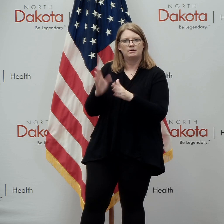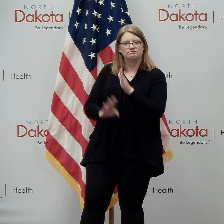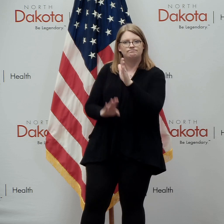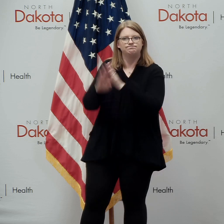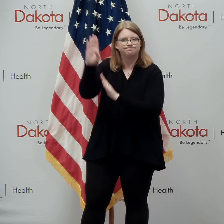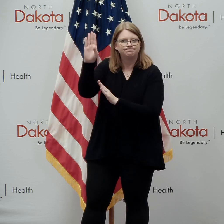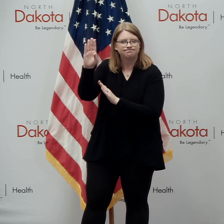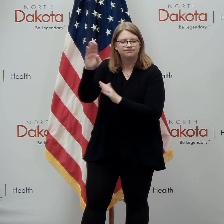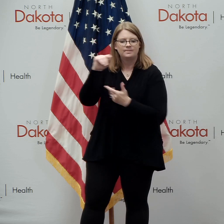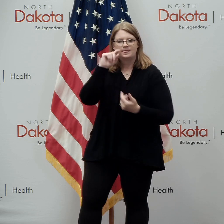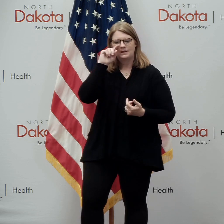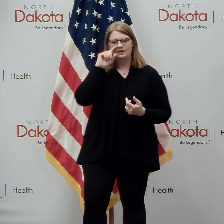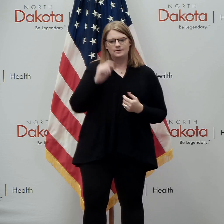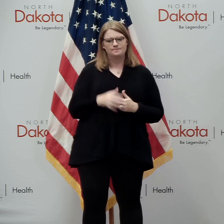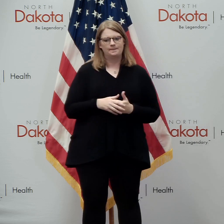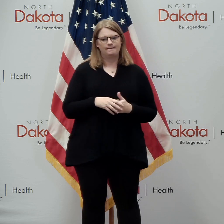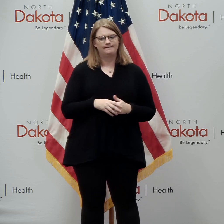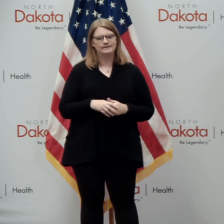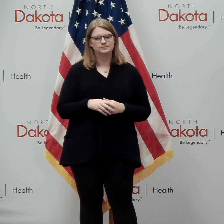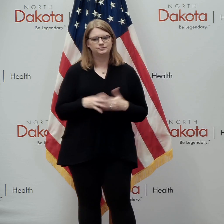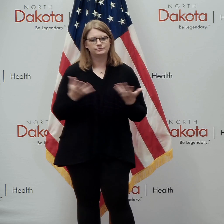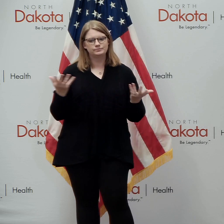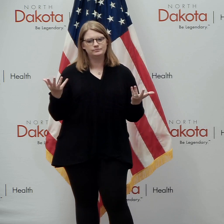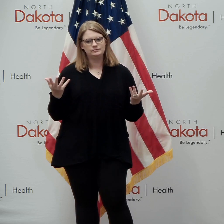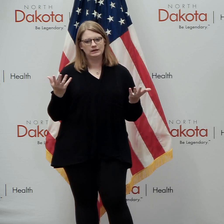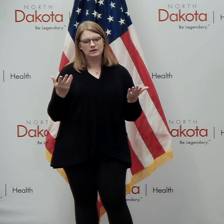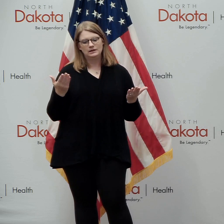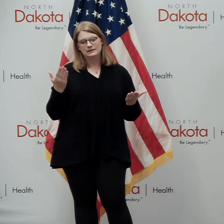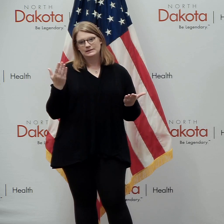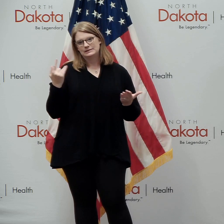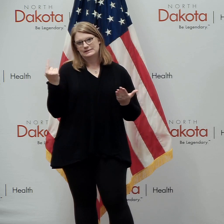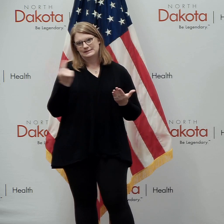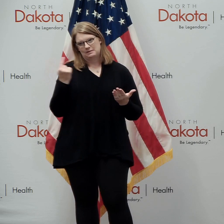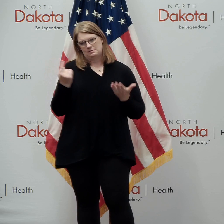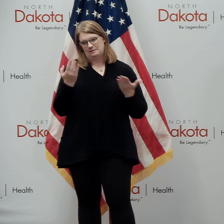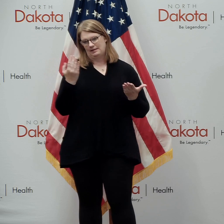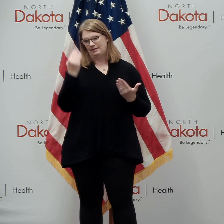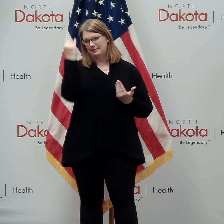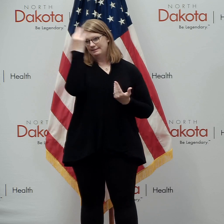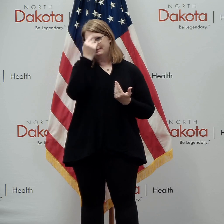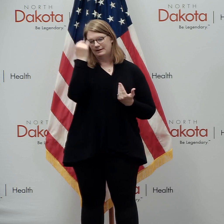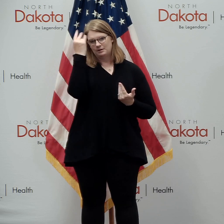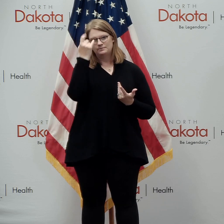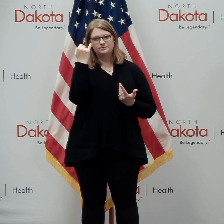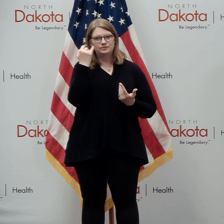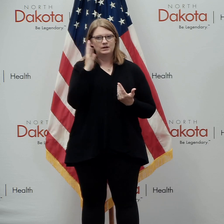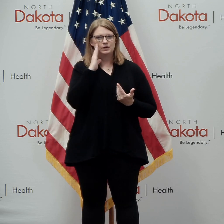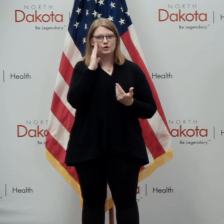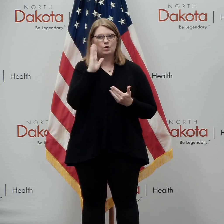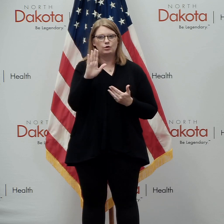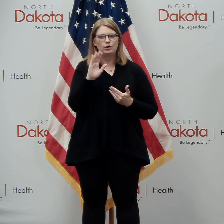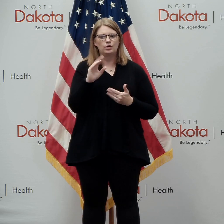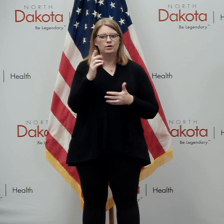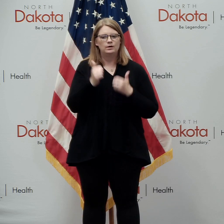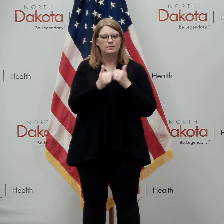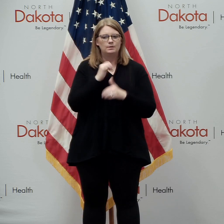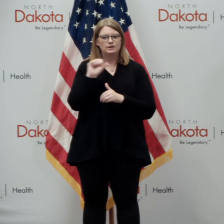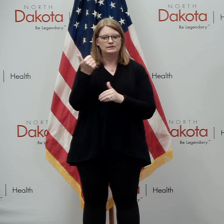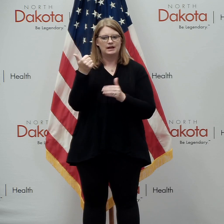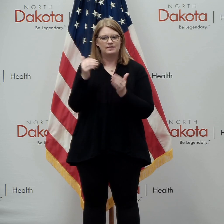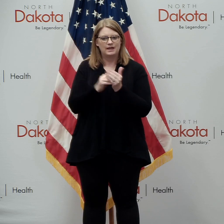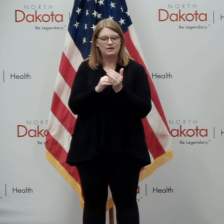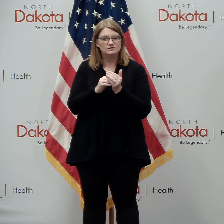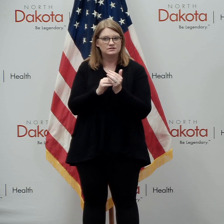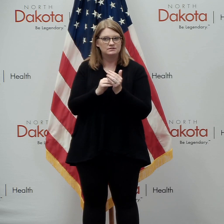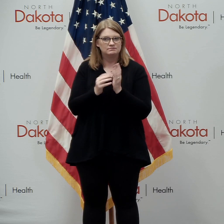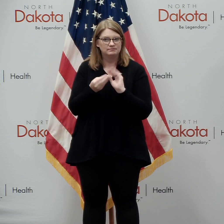And so again, as perhaps some might suggest, if you want to improve your per capita positive number, you'd simply do